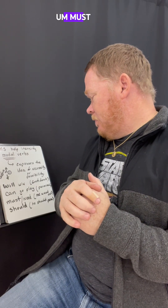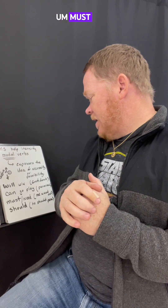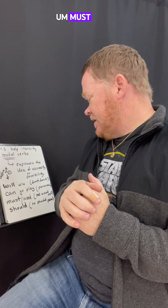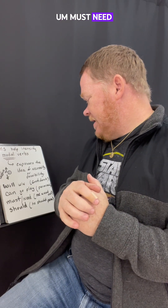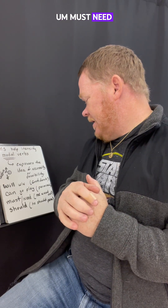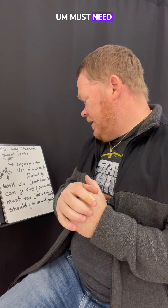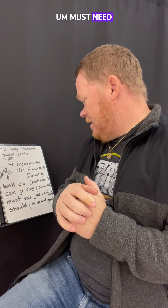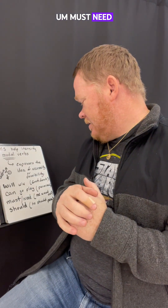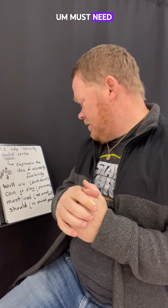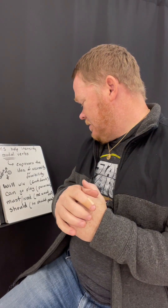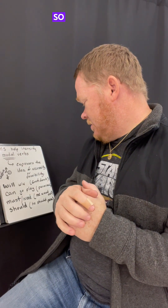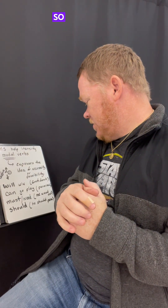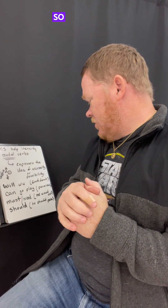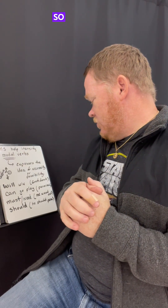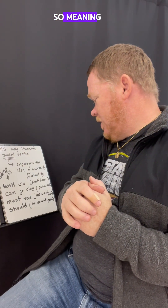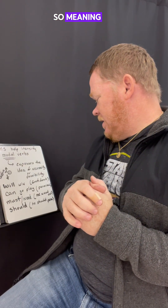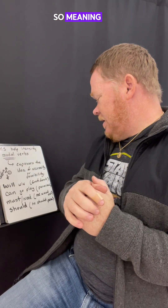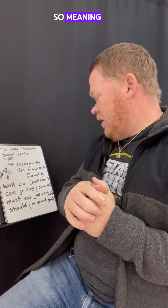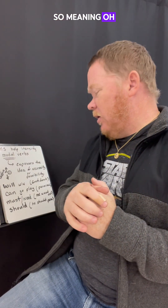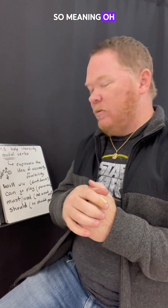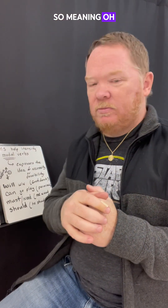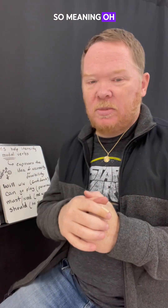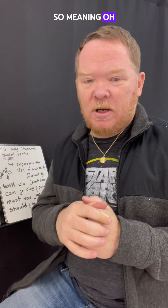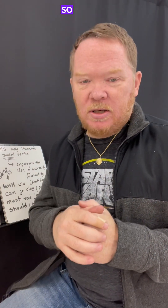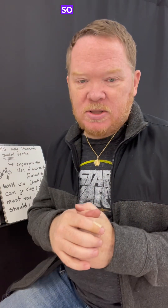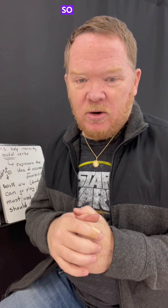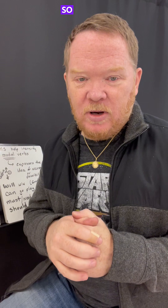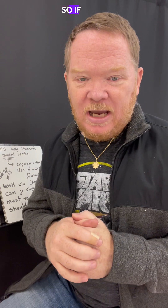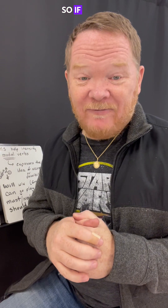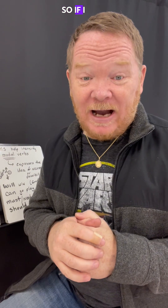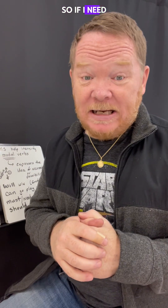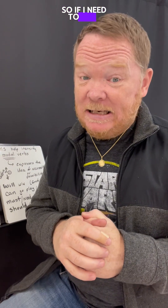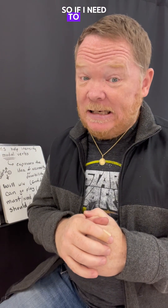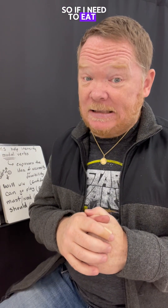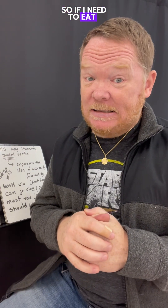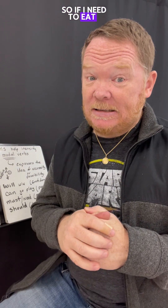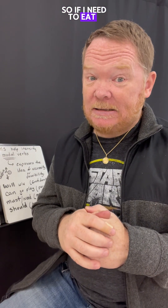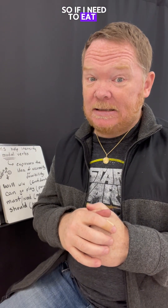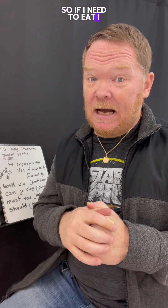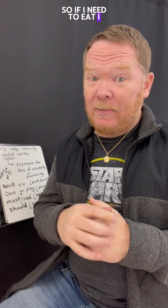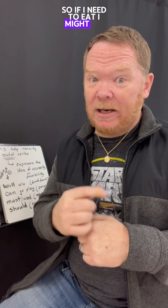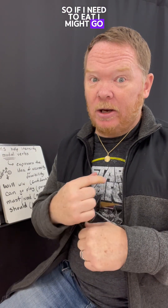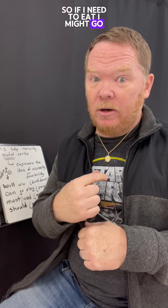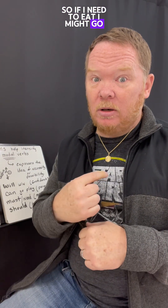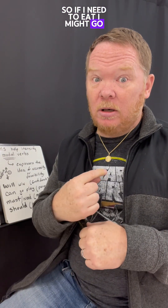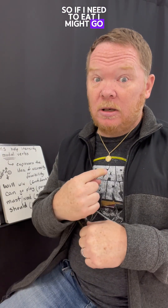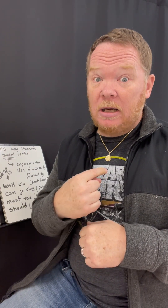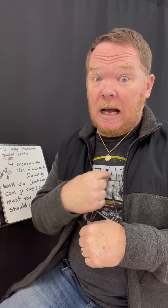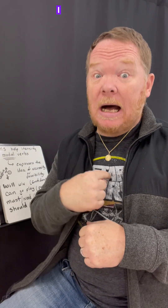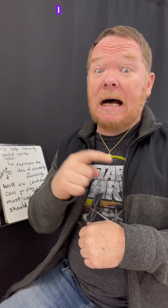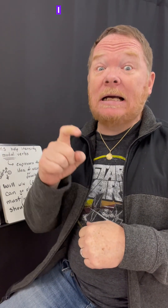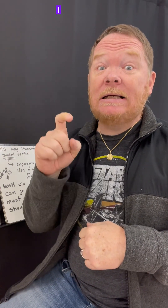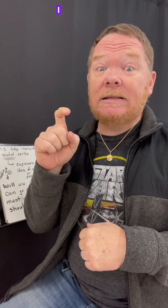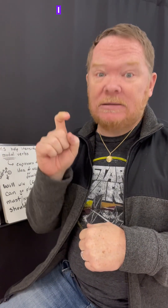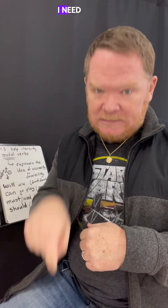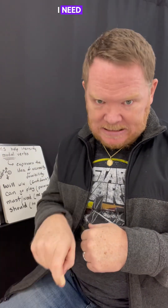Must need, so me need, so if I need to eat, I might go, I